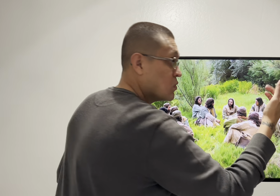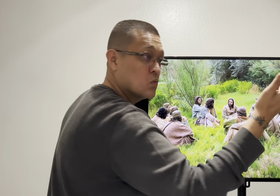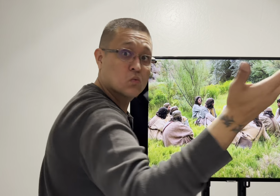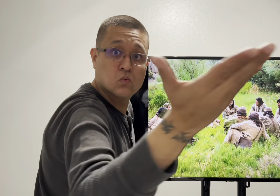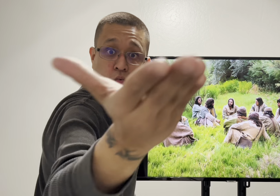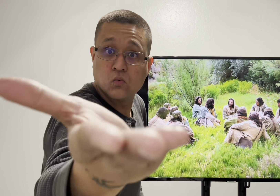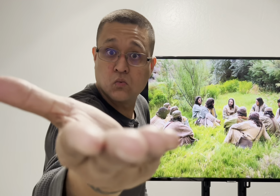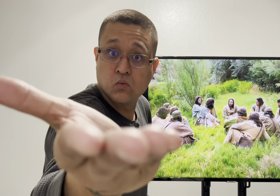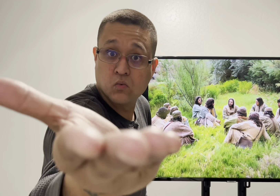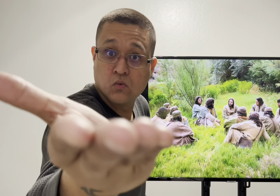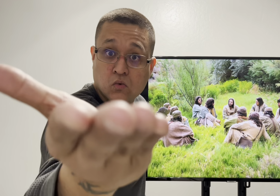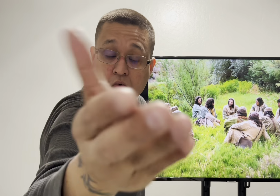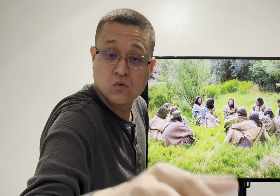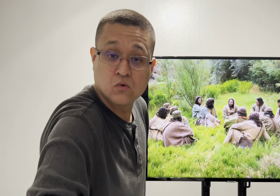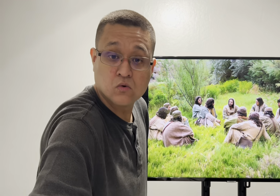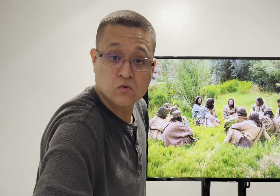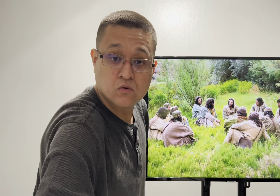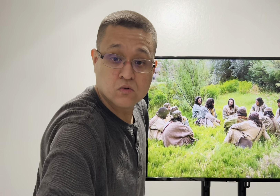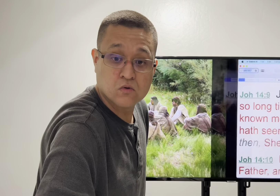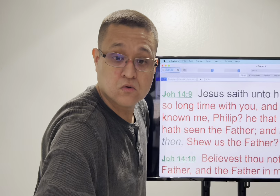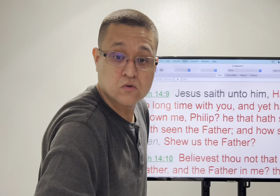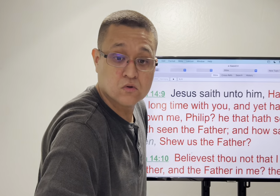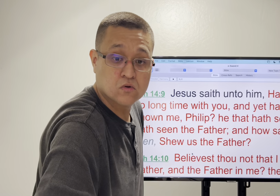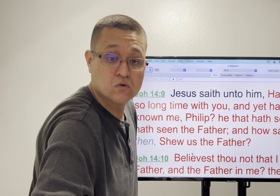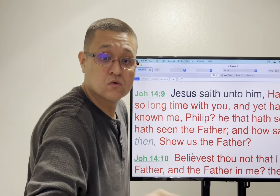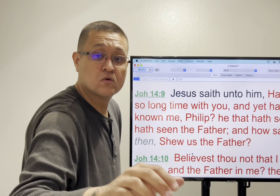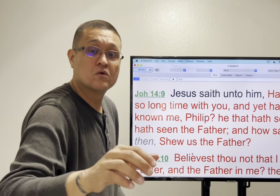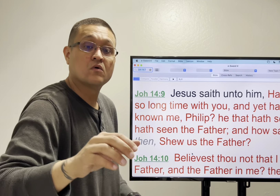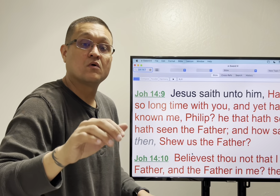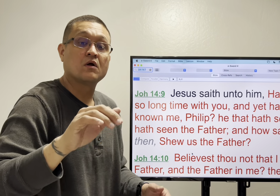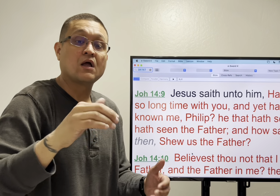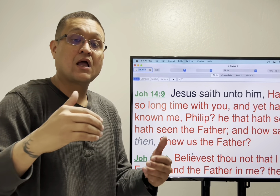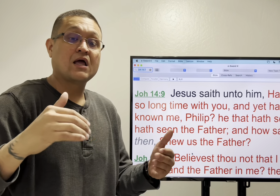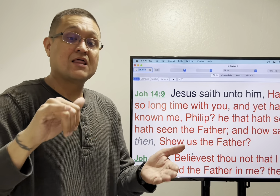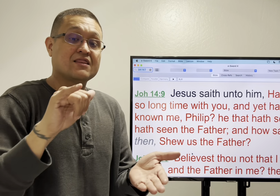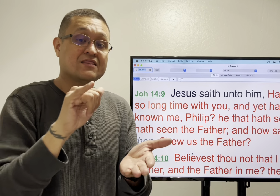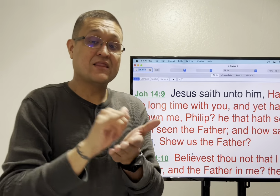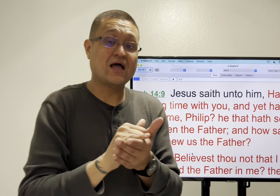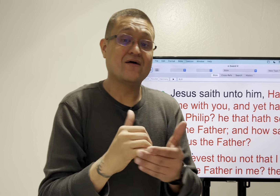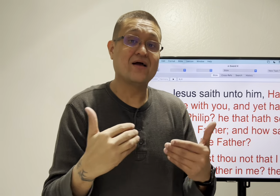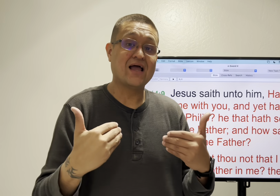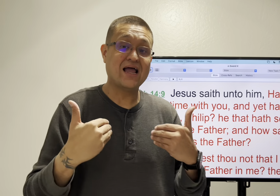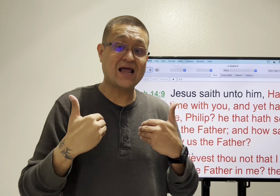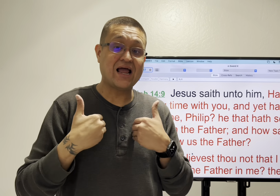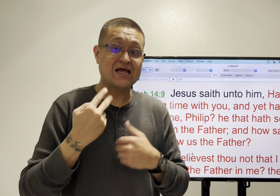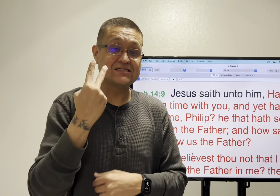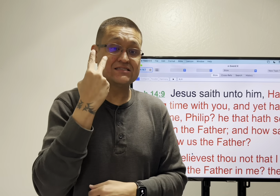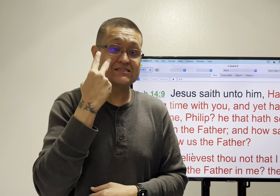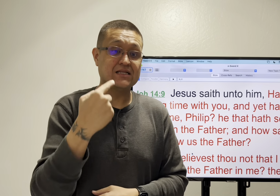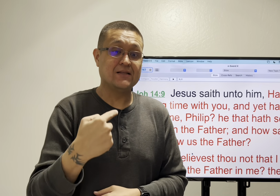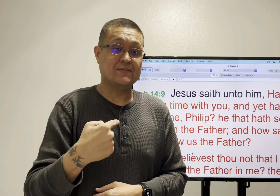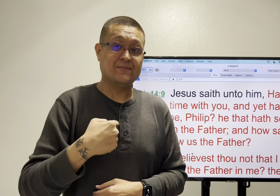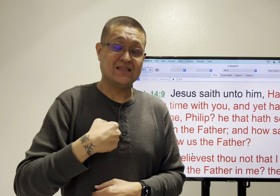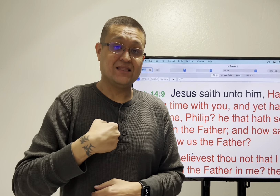It says, he that, he's talking to the disciples or anyone else, says, he that has seen me